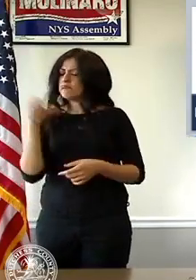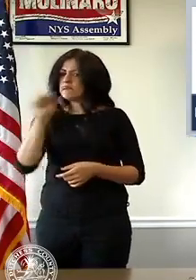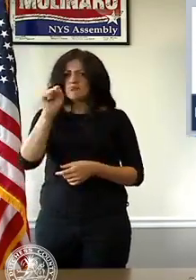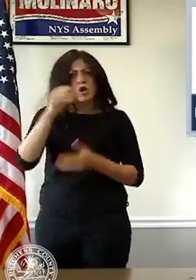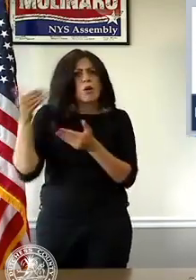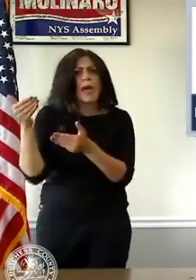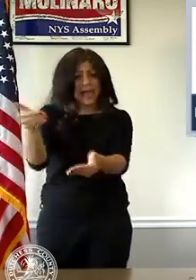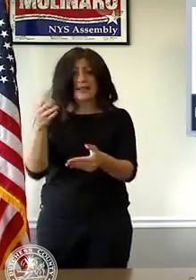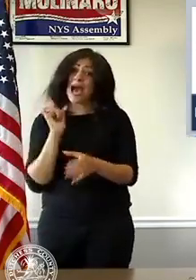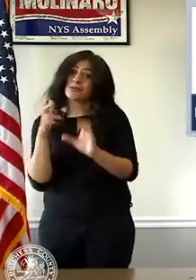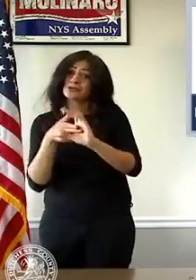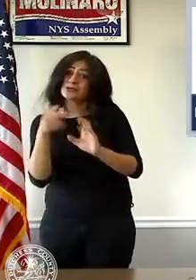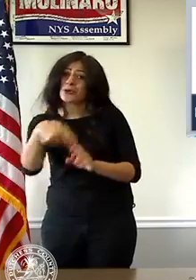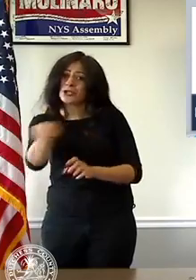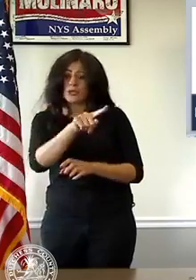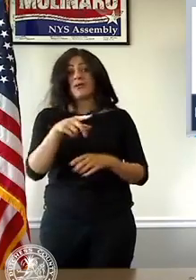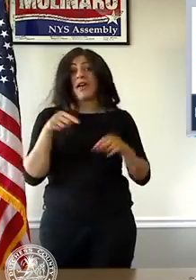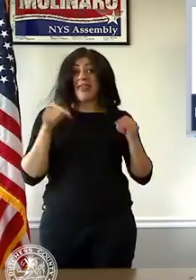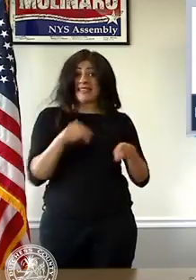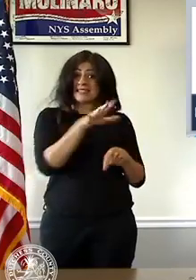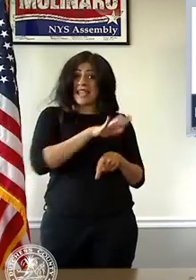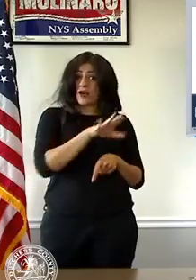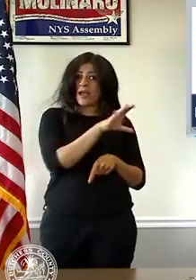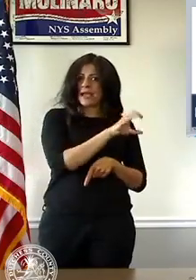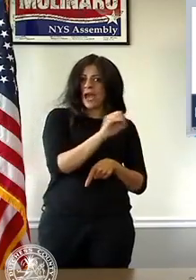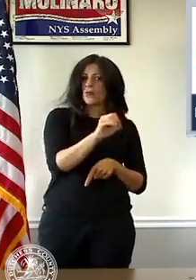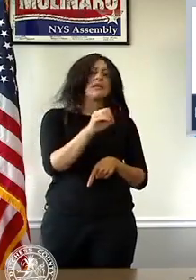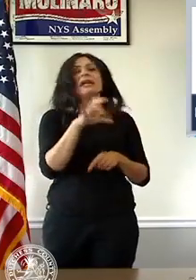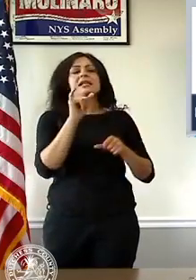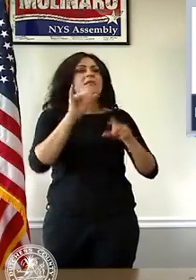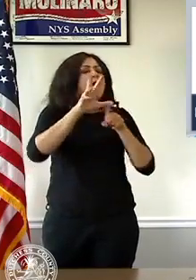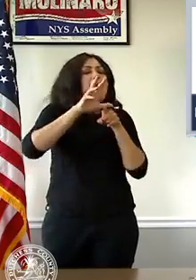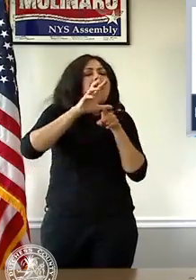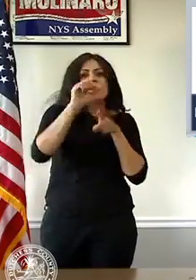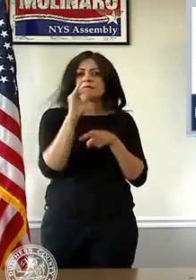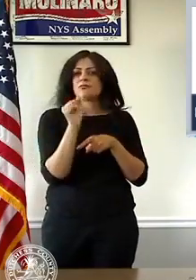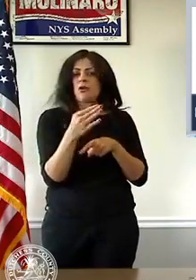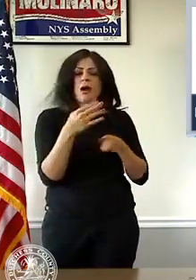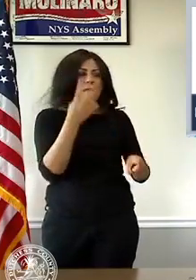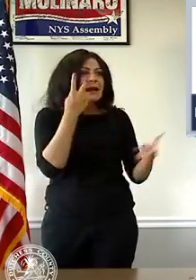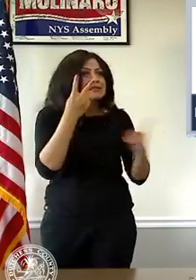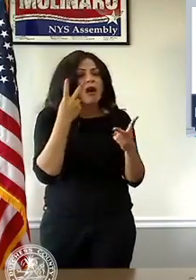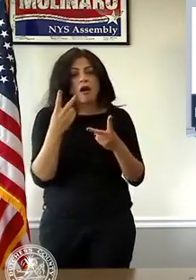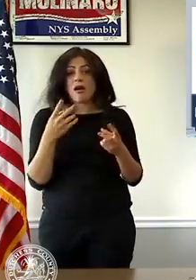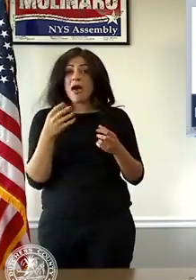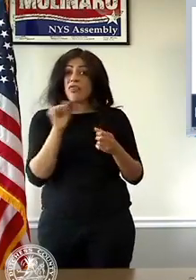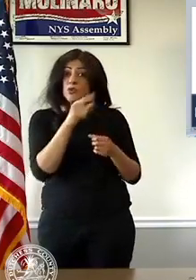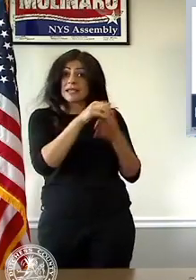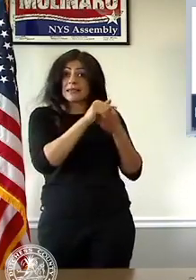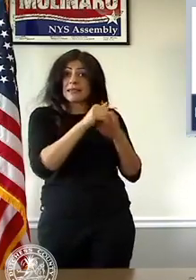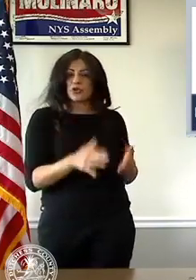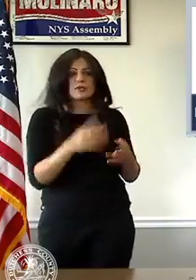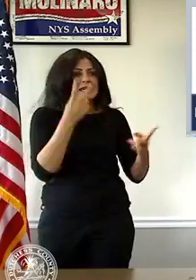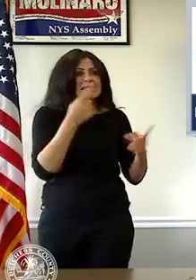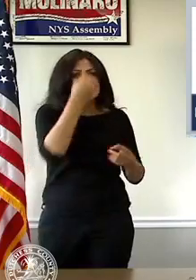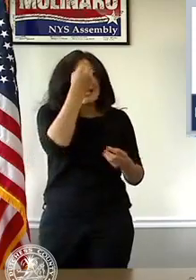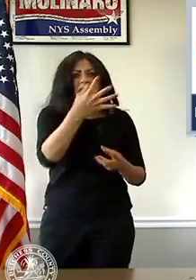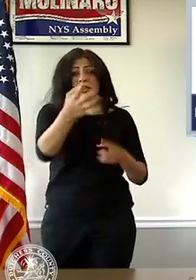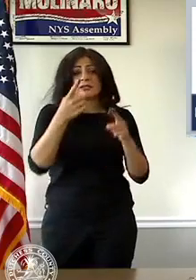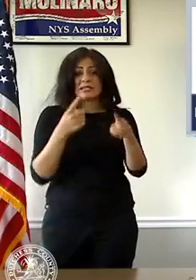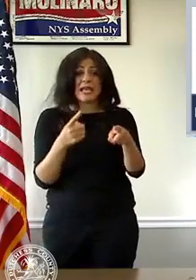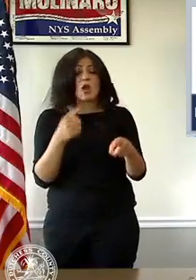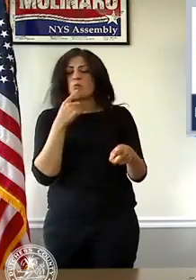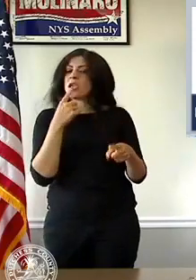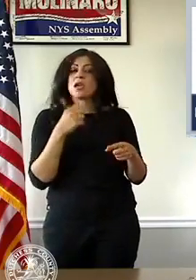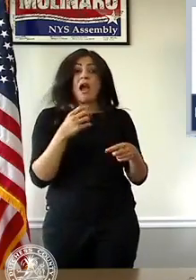with the protest organizers, who did an exceptional job. I saw them firsthand saying to people, "We will not allow this to turn